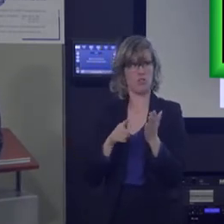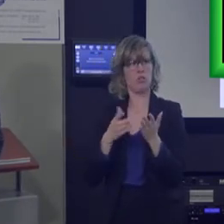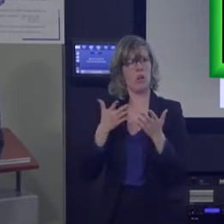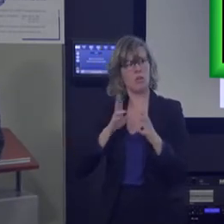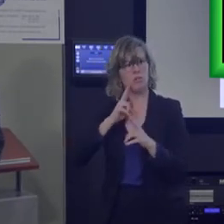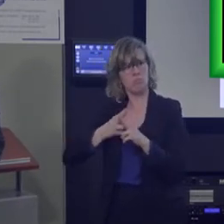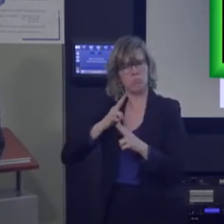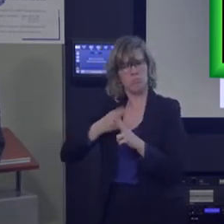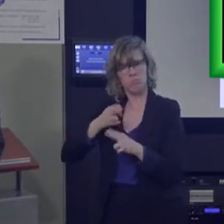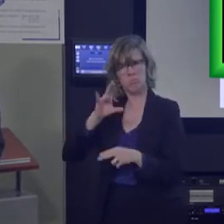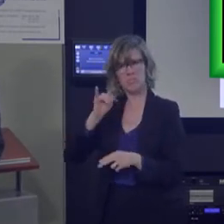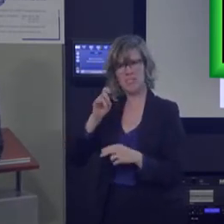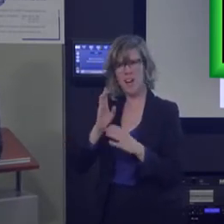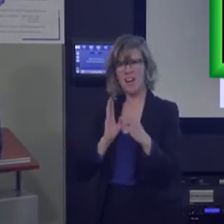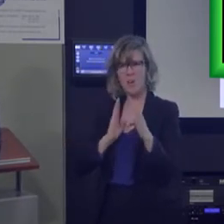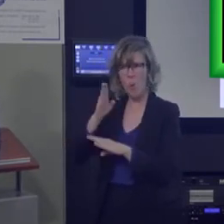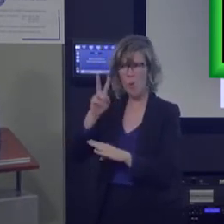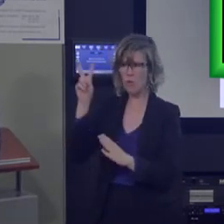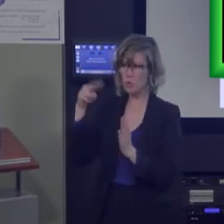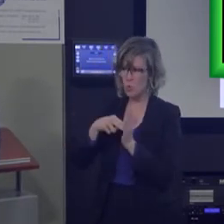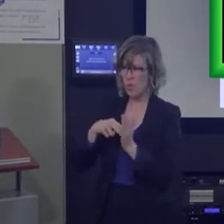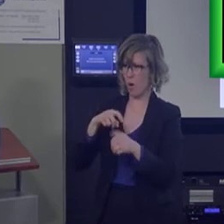which is astounding for a book.